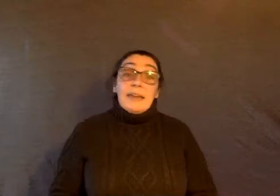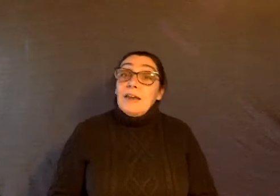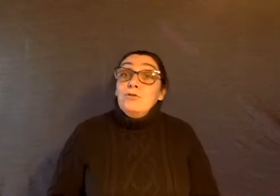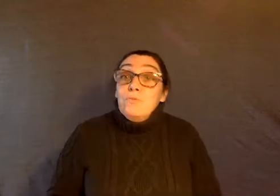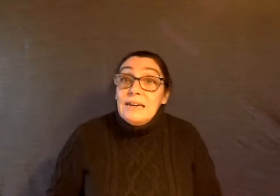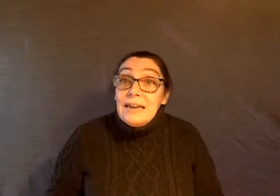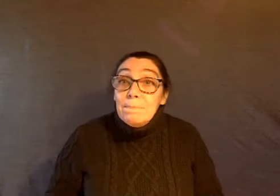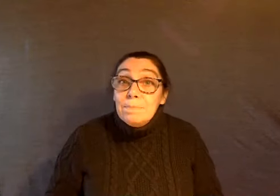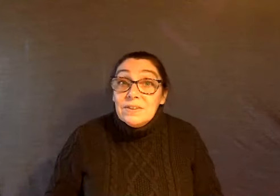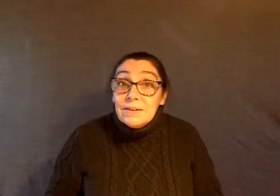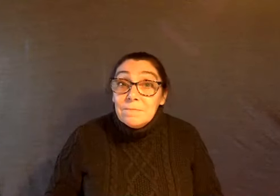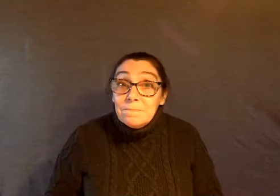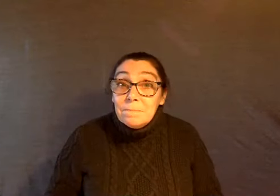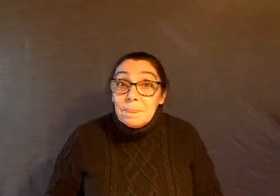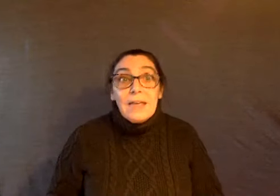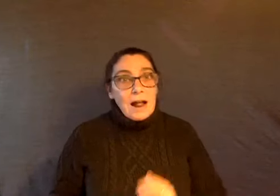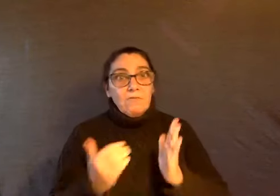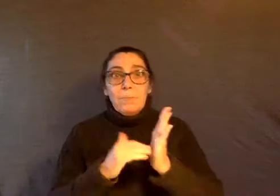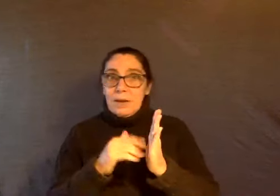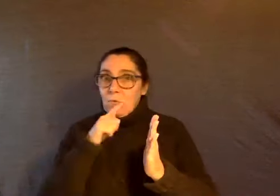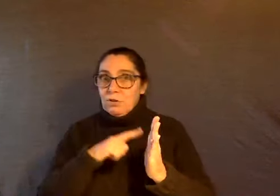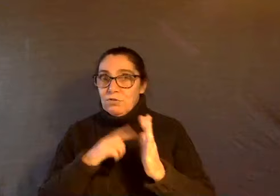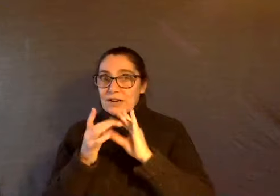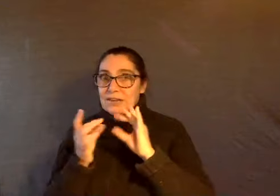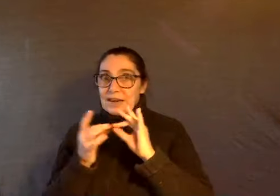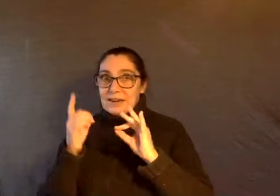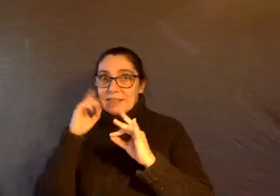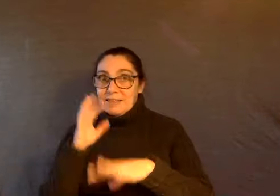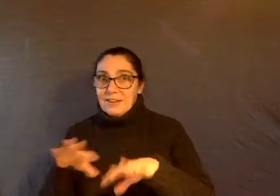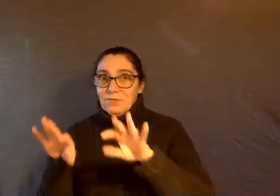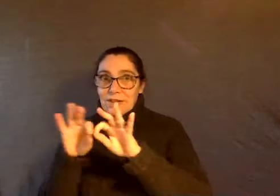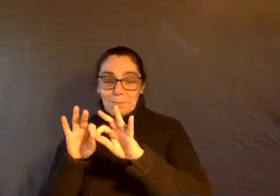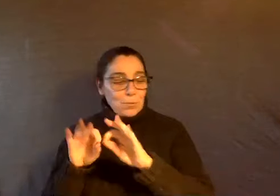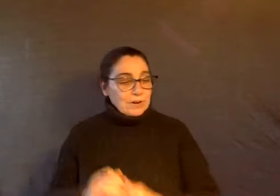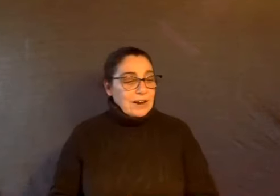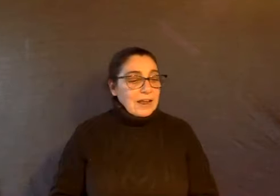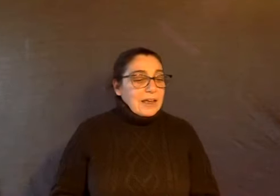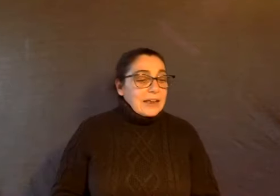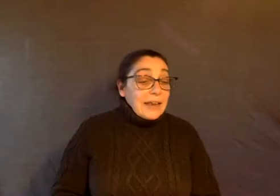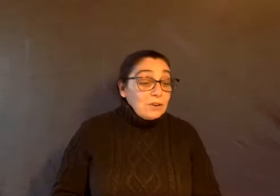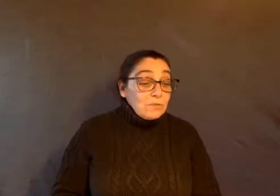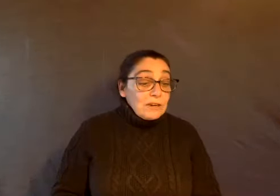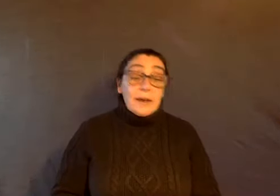Can you read lips? And I'll repeat what Laureen said because I think that's really important. Can you read